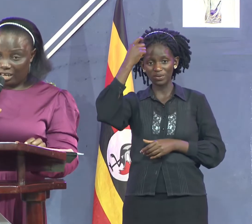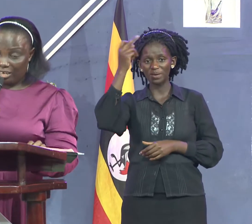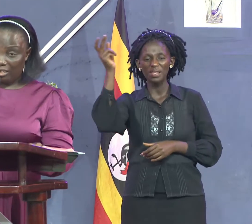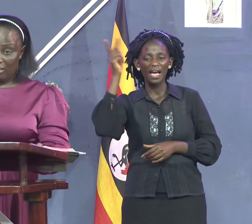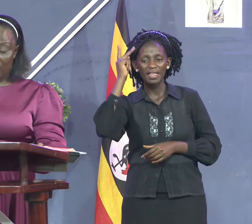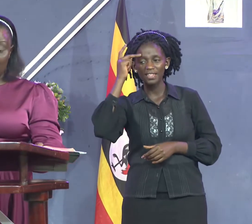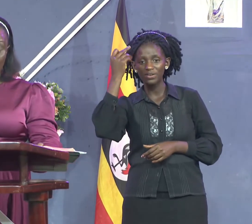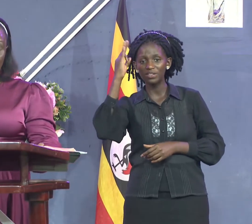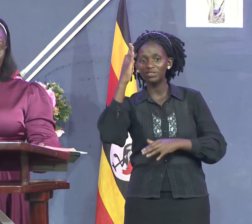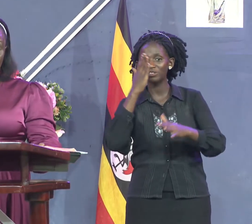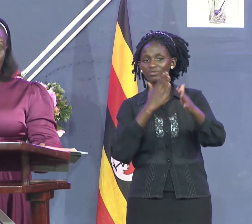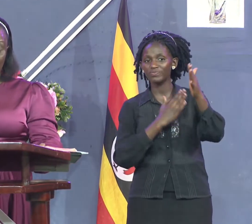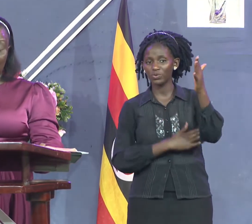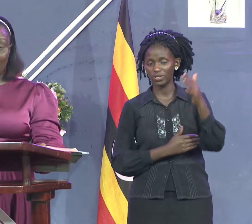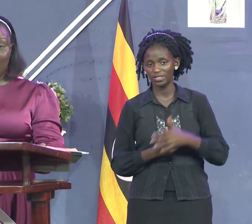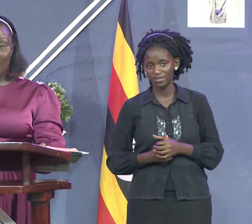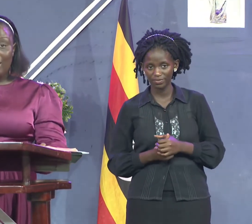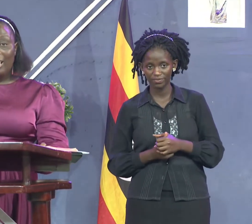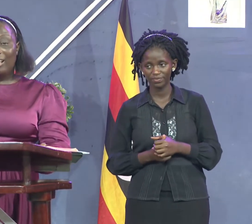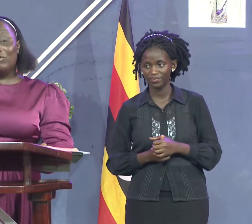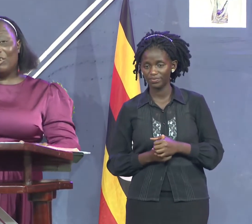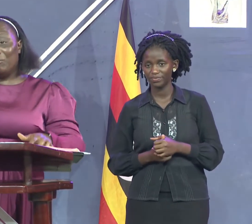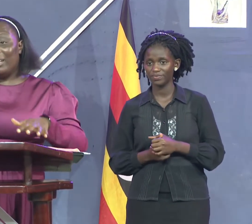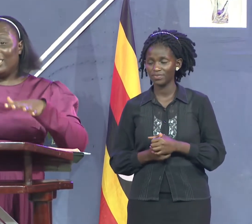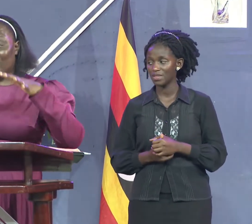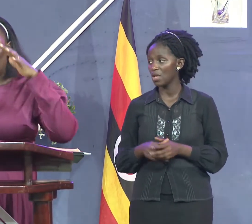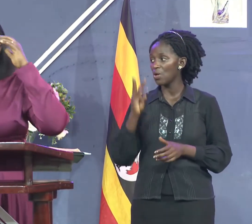wisdom, but without God's understanding,